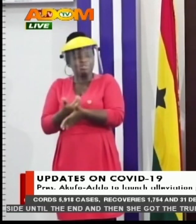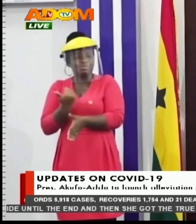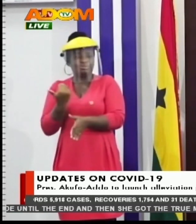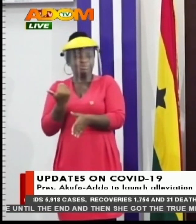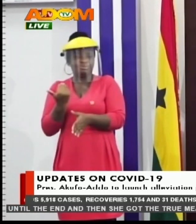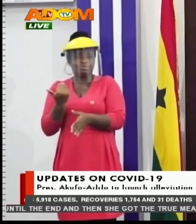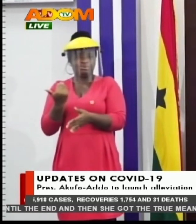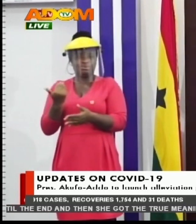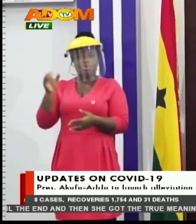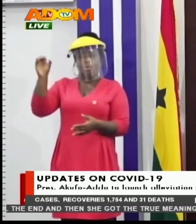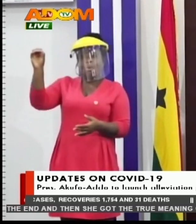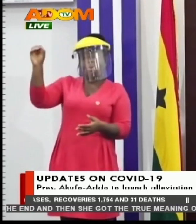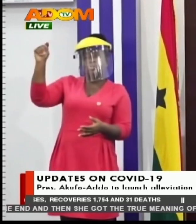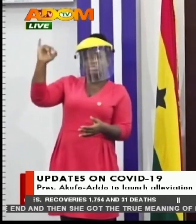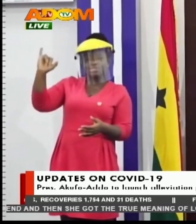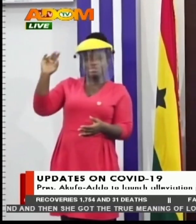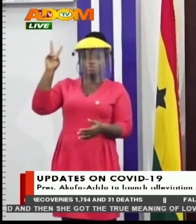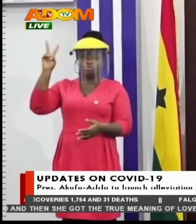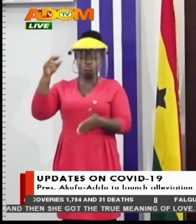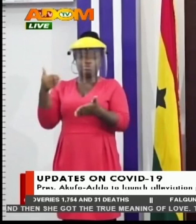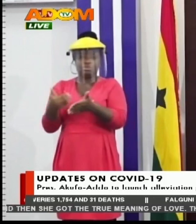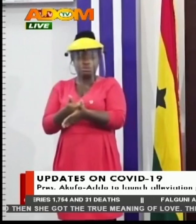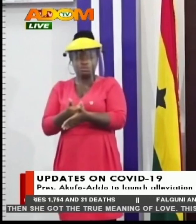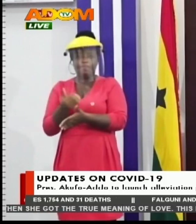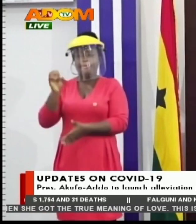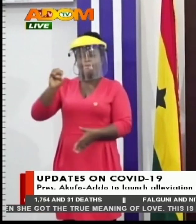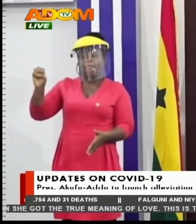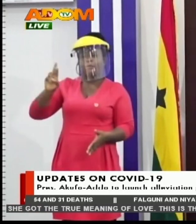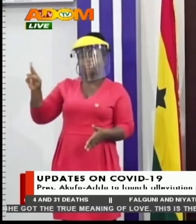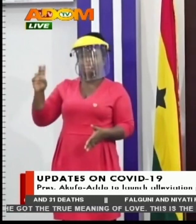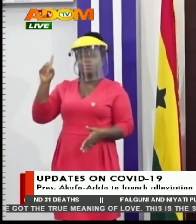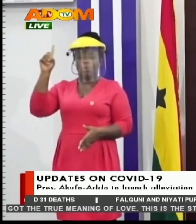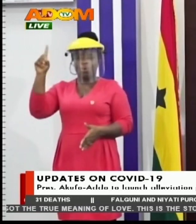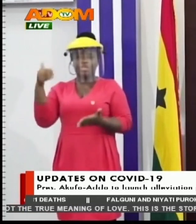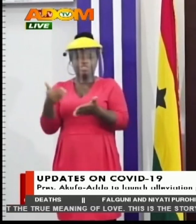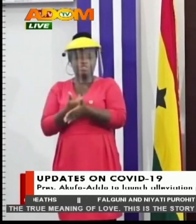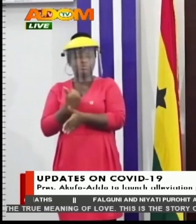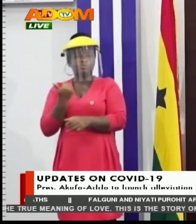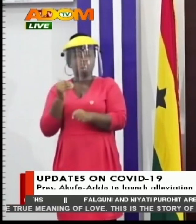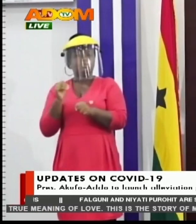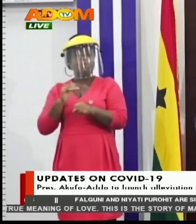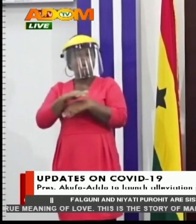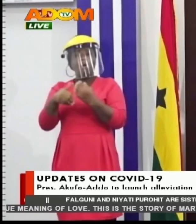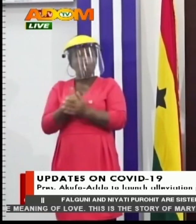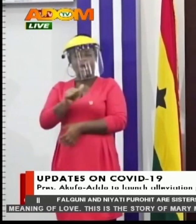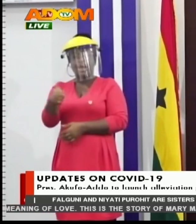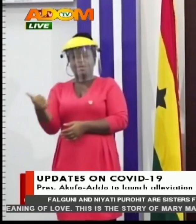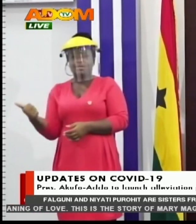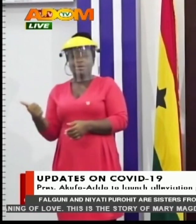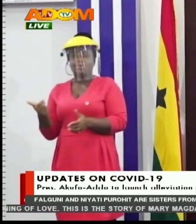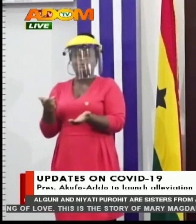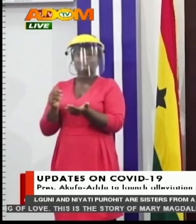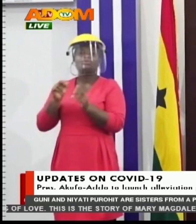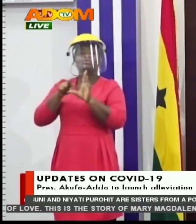1,754 recoveries as we speak now. The rest of the cases are well and responding